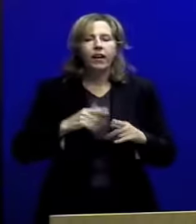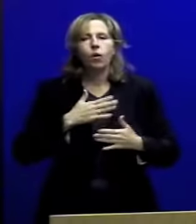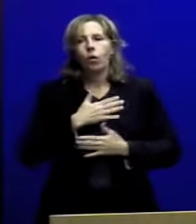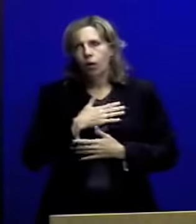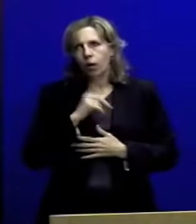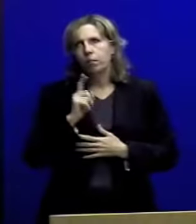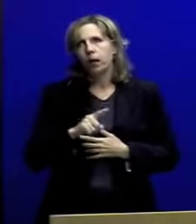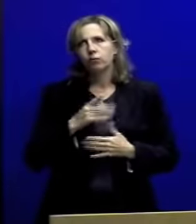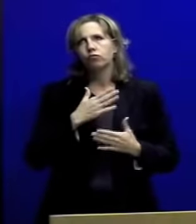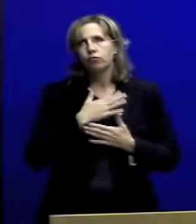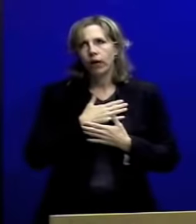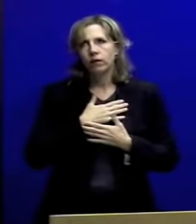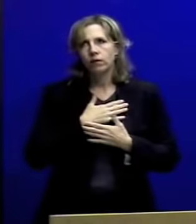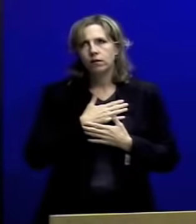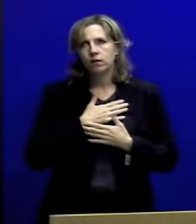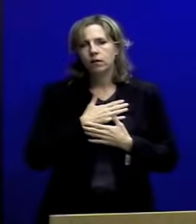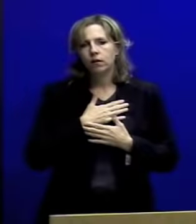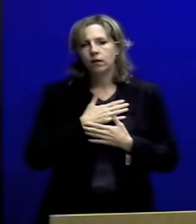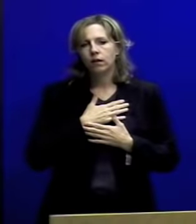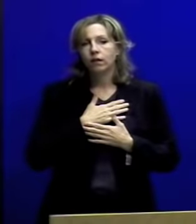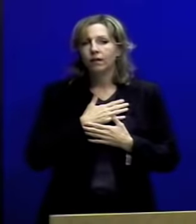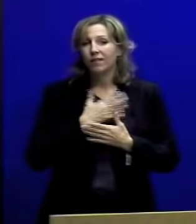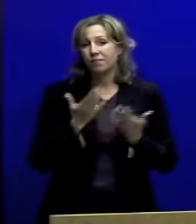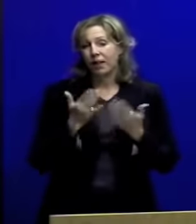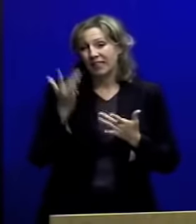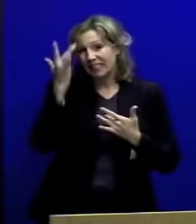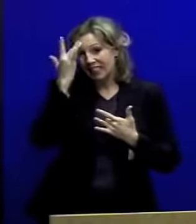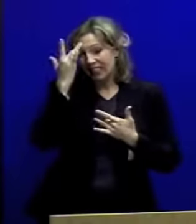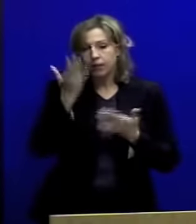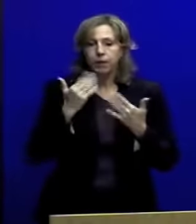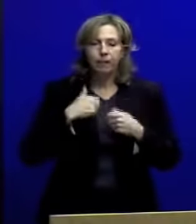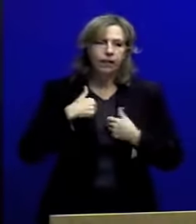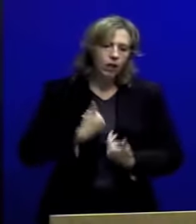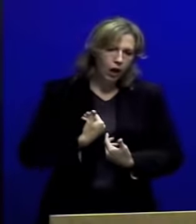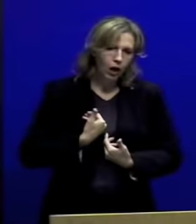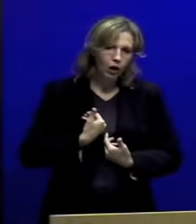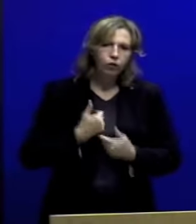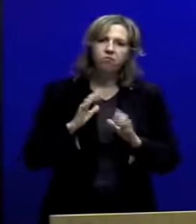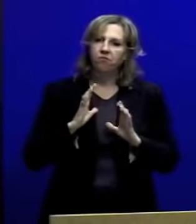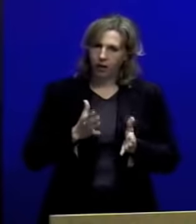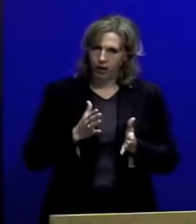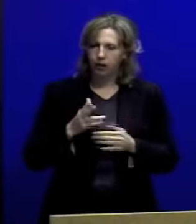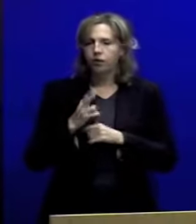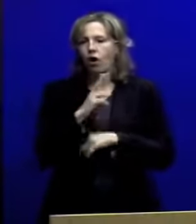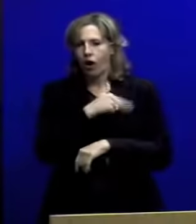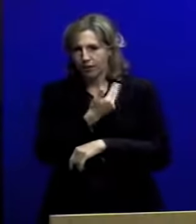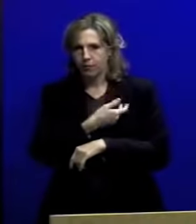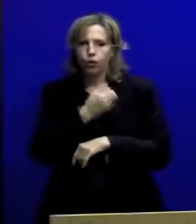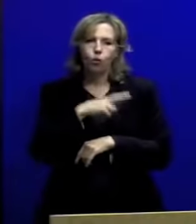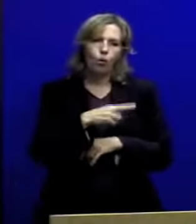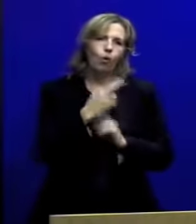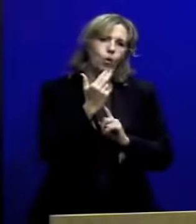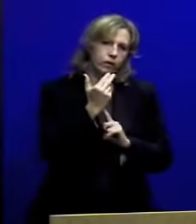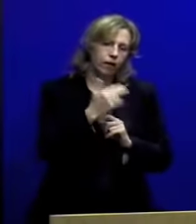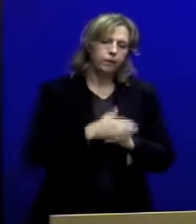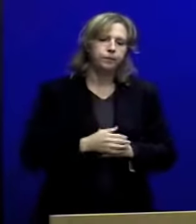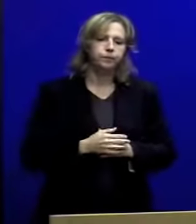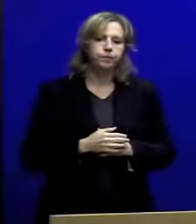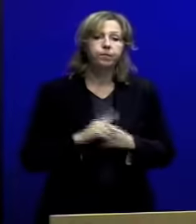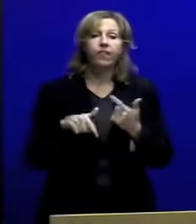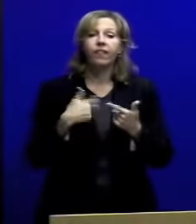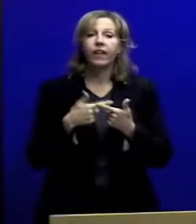It was in the 1800s that specialized places to care for the sick were first